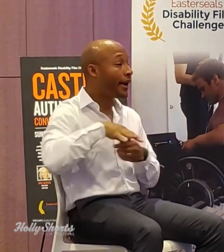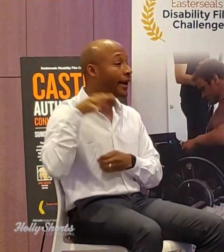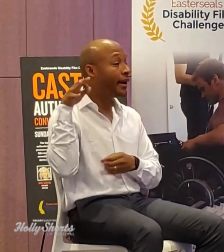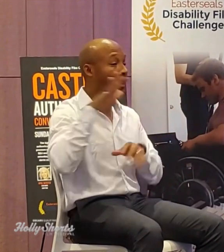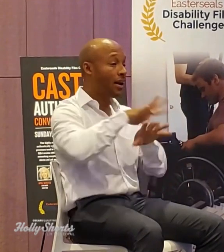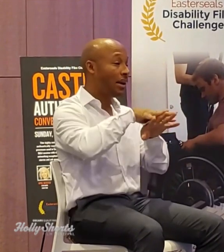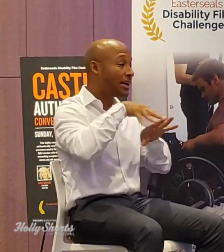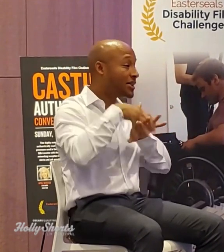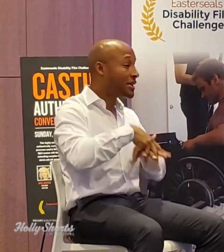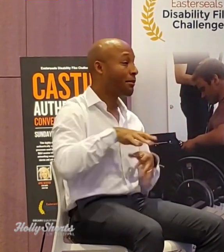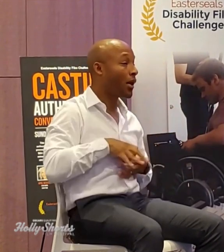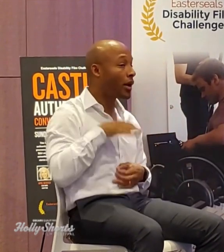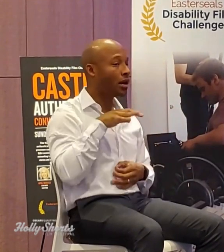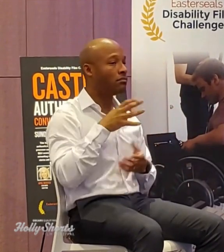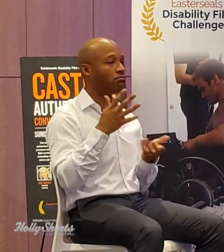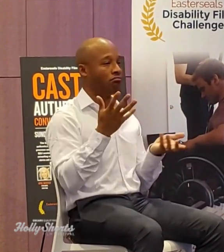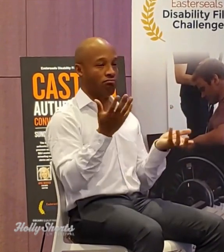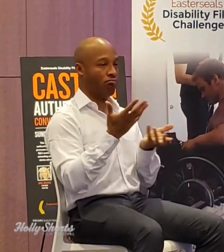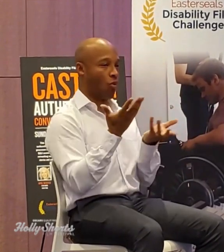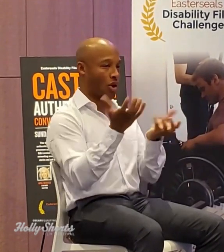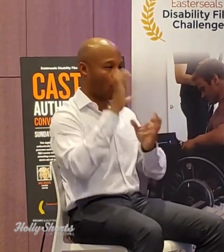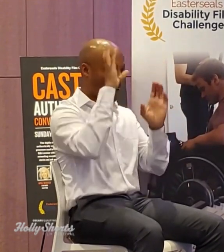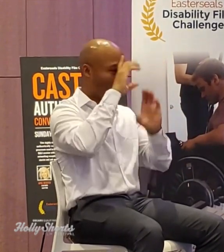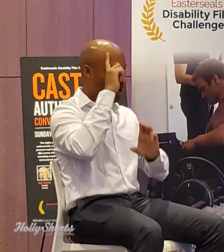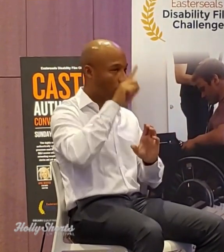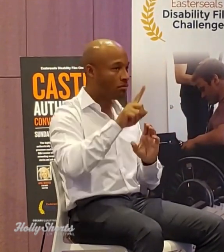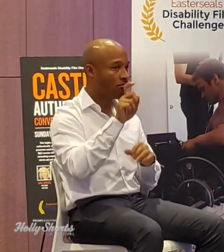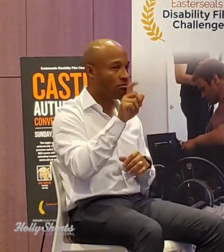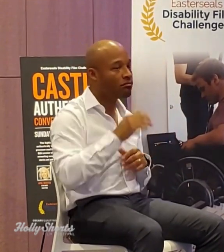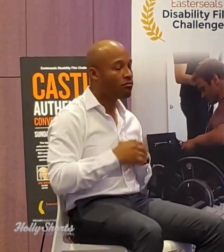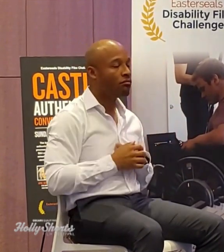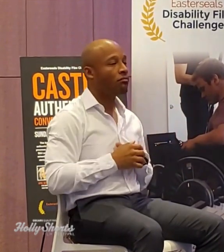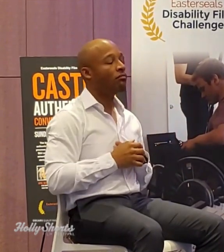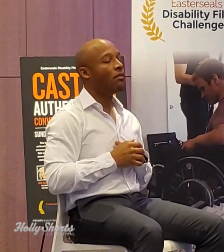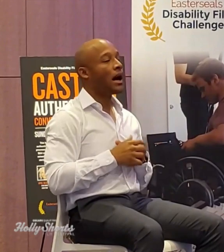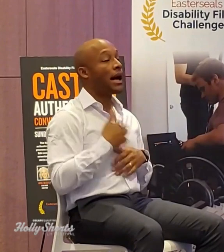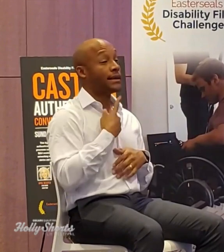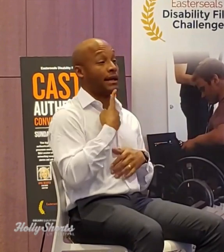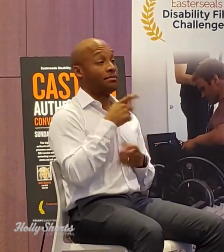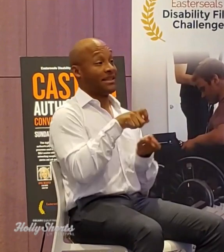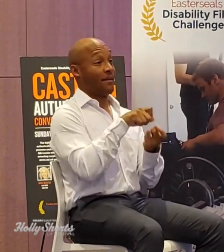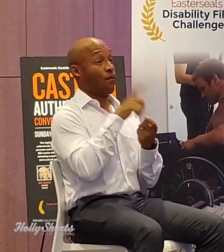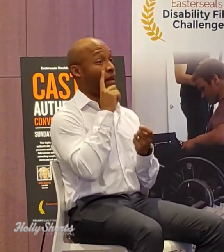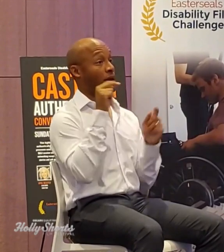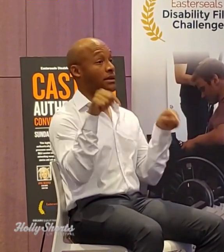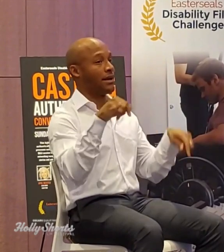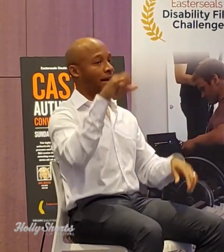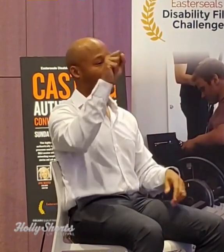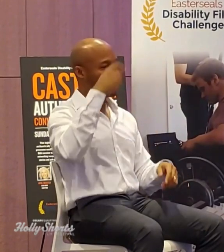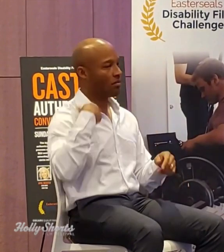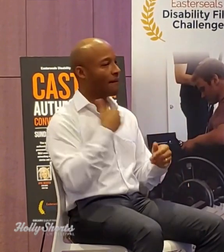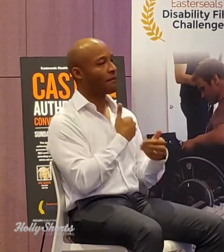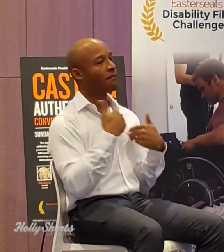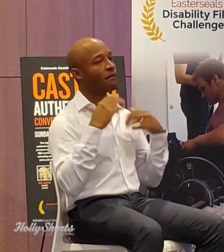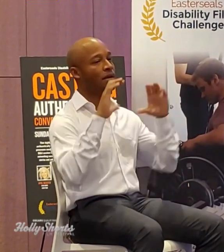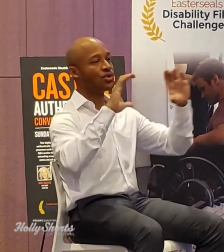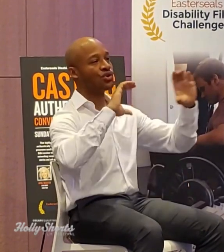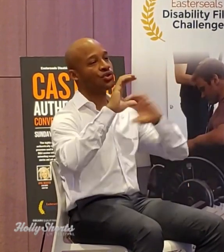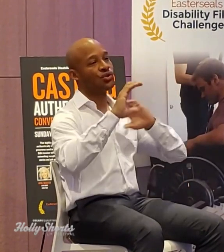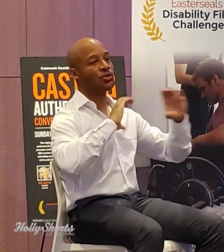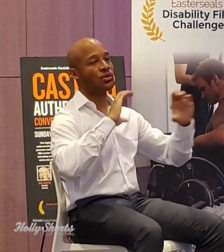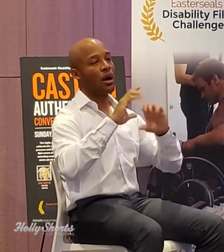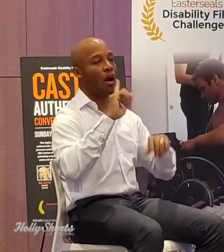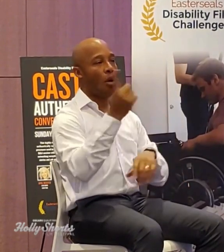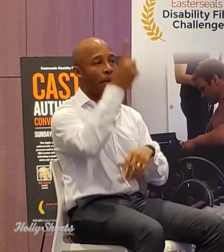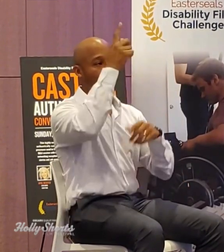Indigenous queer? What are you looking for? But I say, specifically for this, yes, we're having the conversation. We're